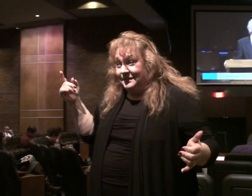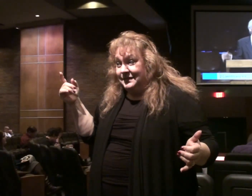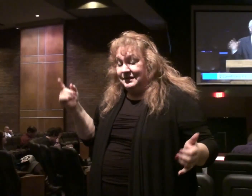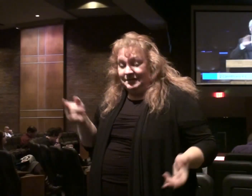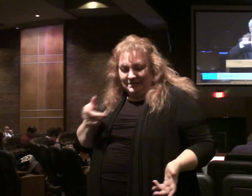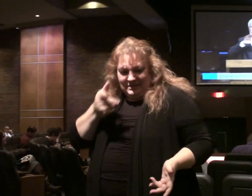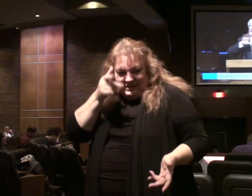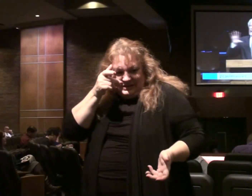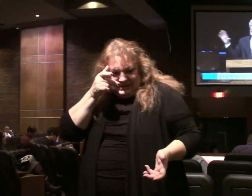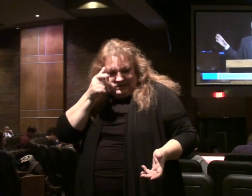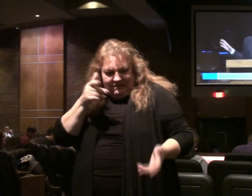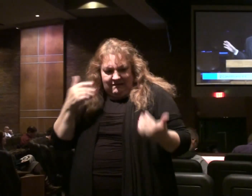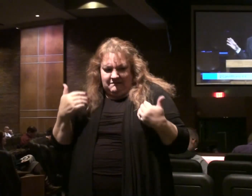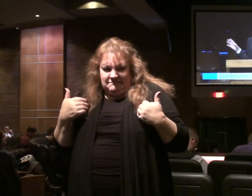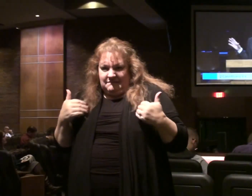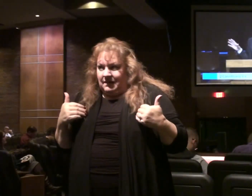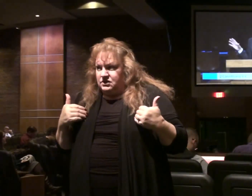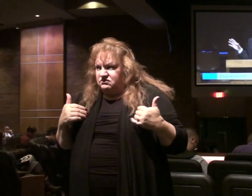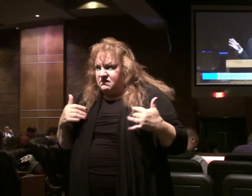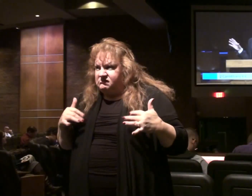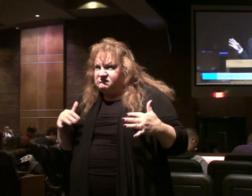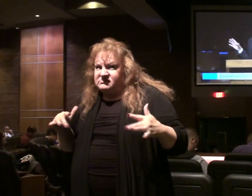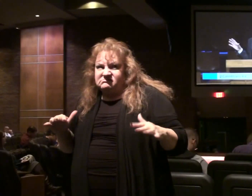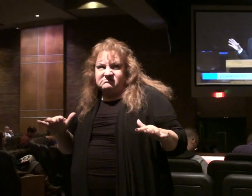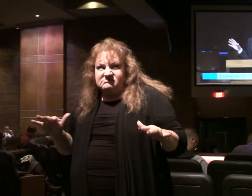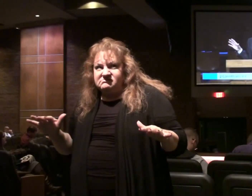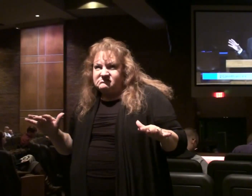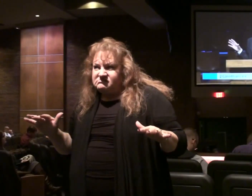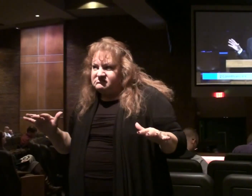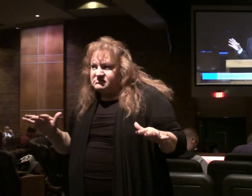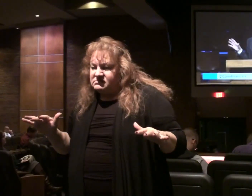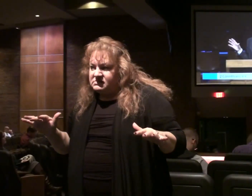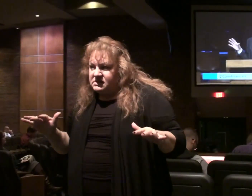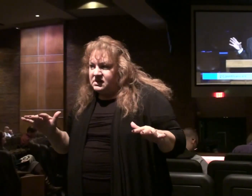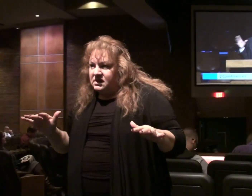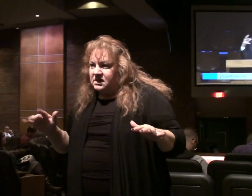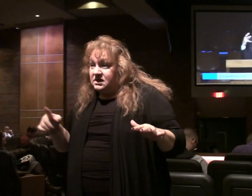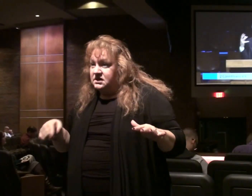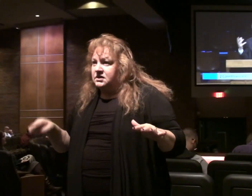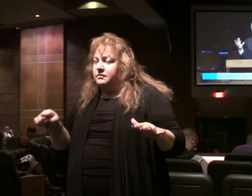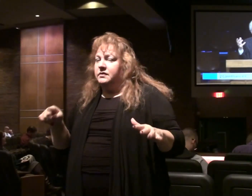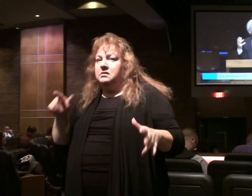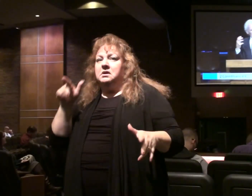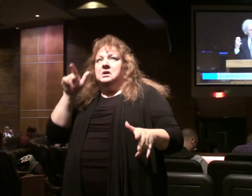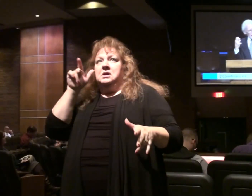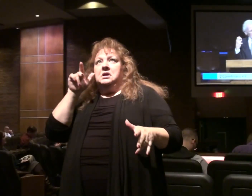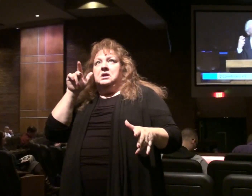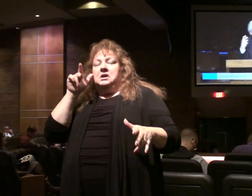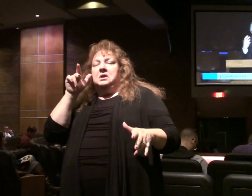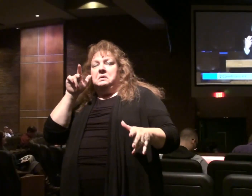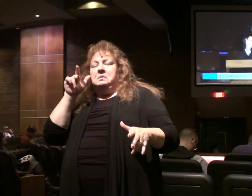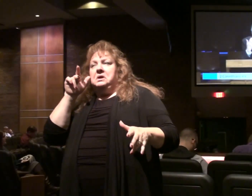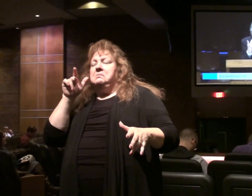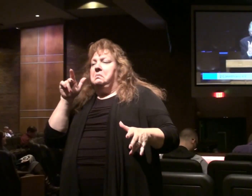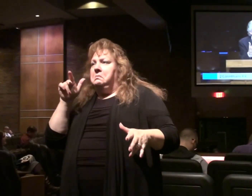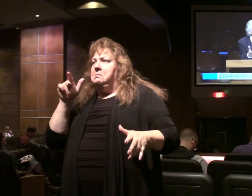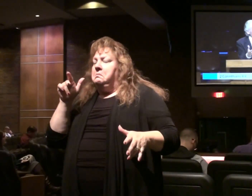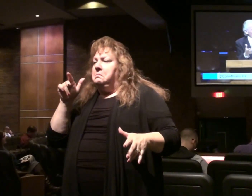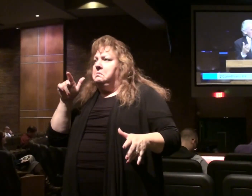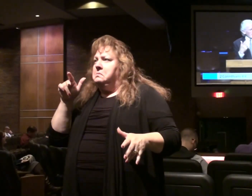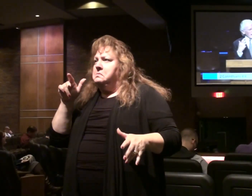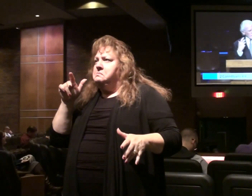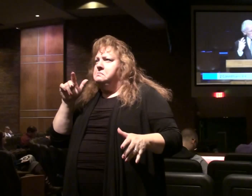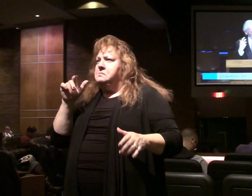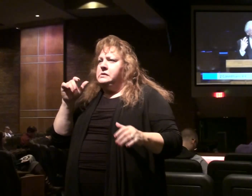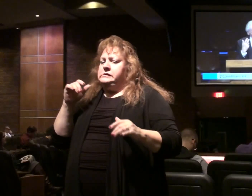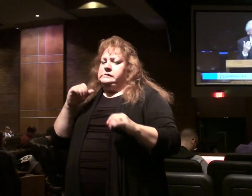The devil's demons are at work. There's people are hearing the word of God and